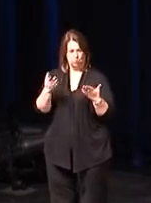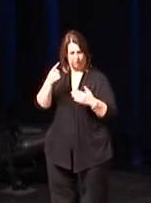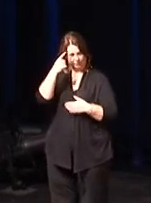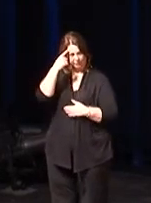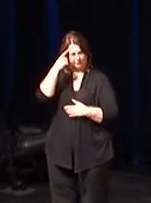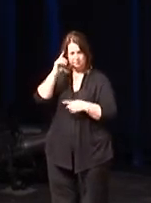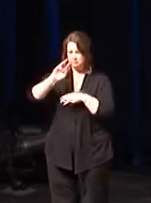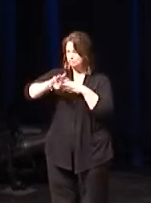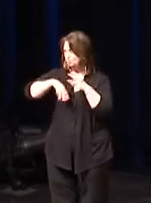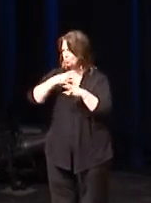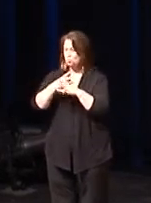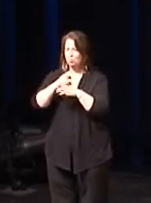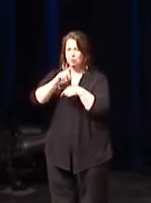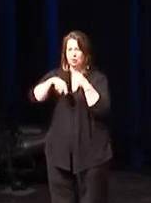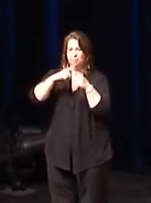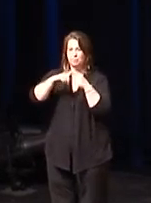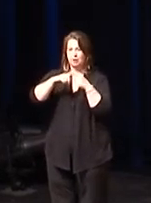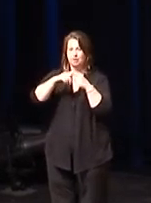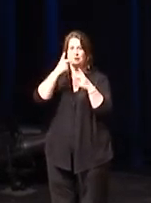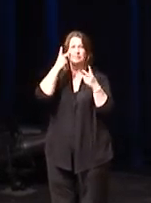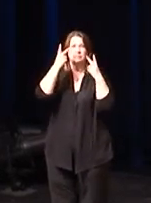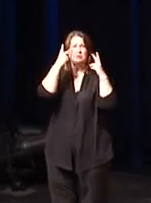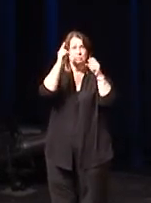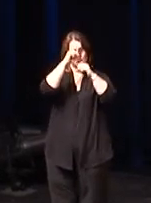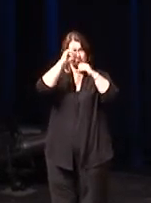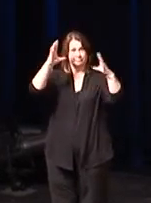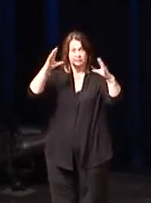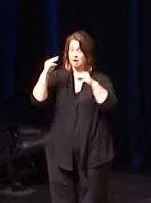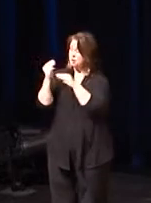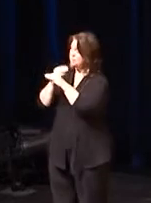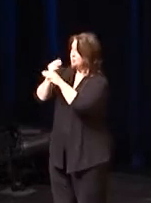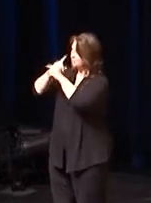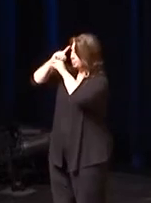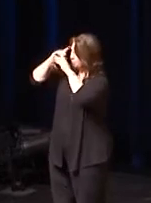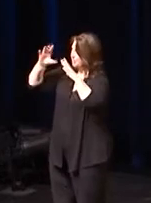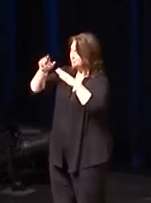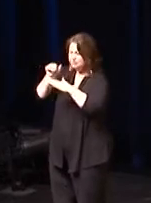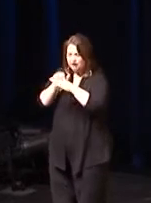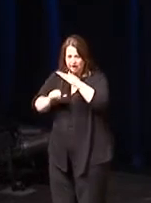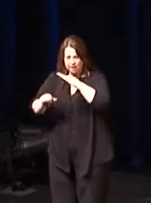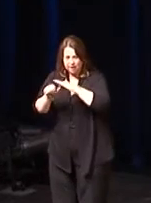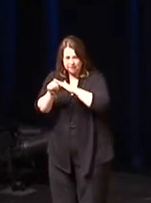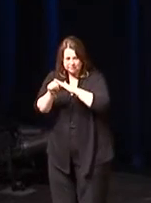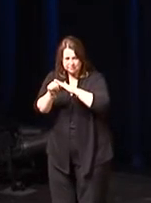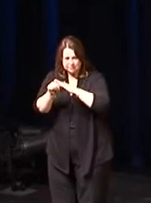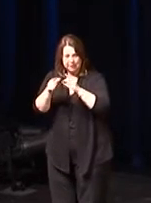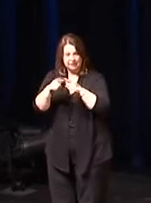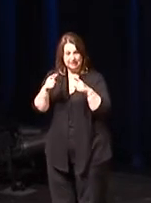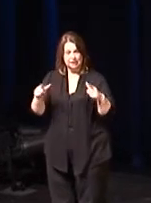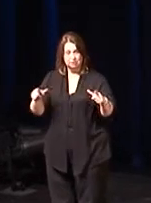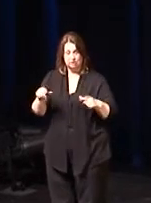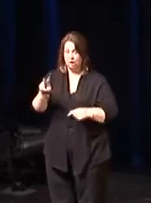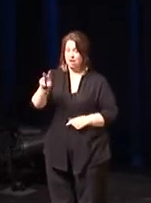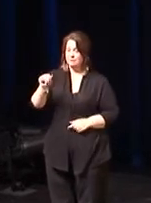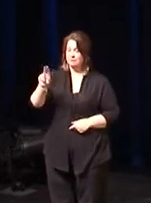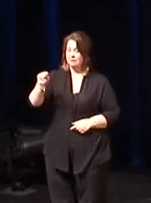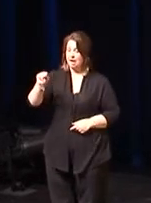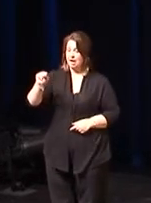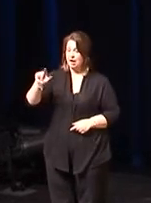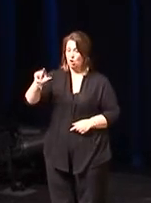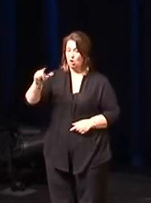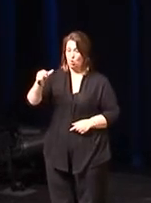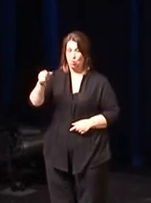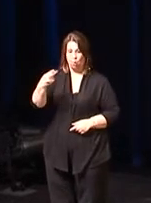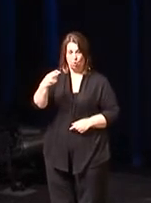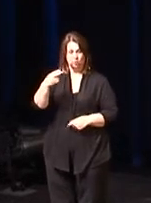whole world of visual thinking and mathematical thinking that's hidden underneath language. When Van Gogh painted Starry Night, I don't think